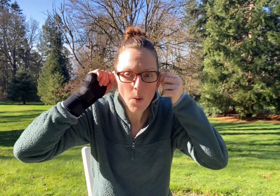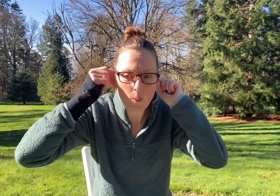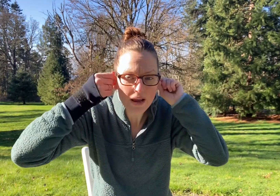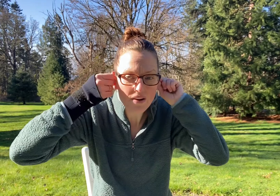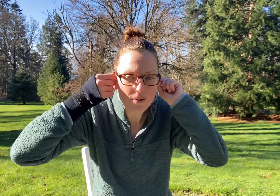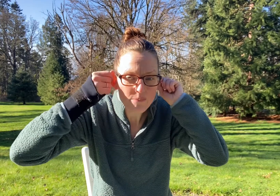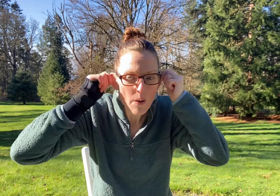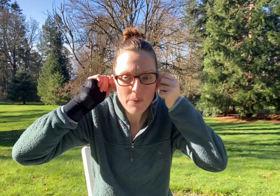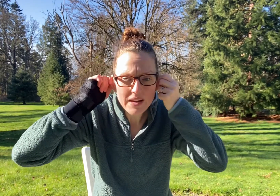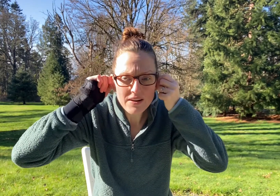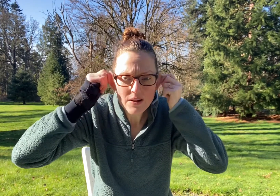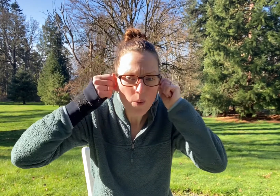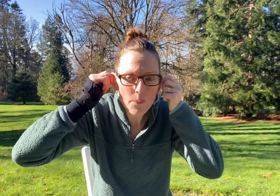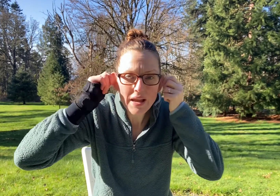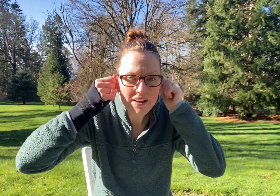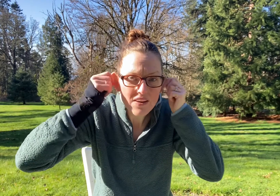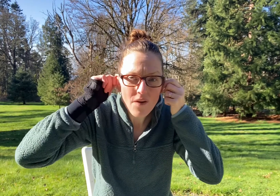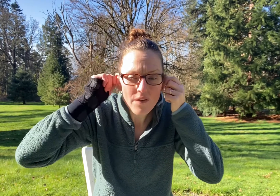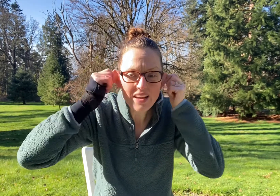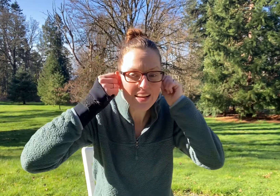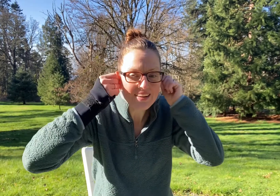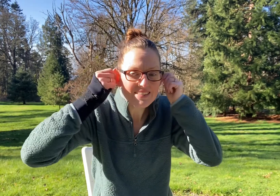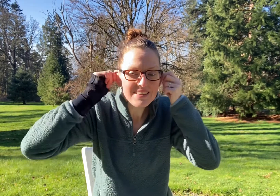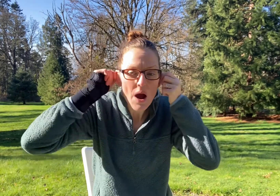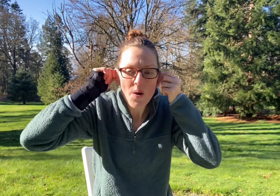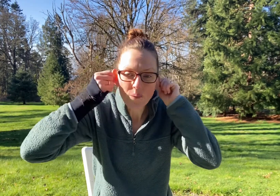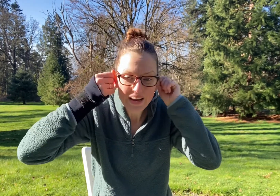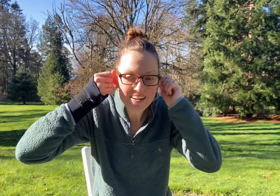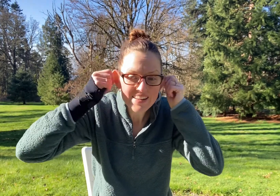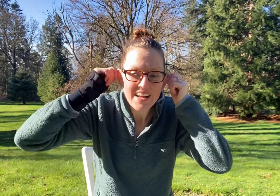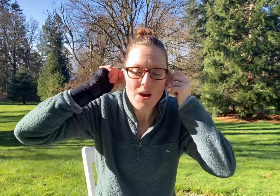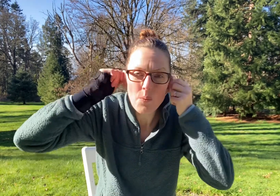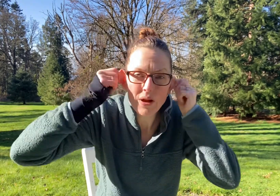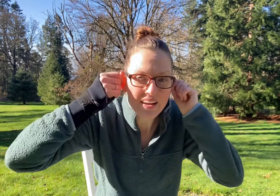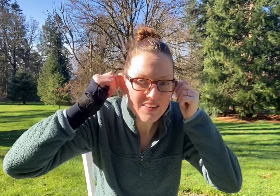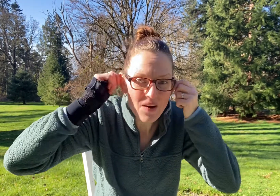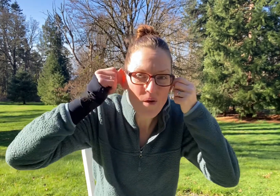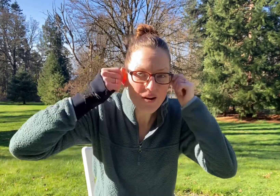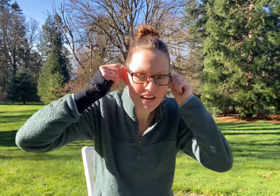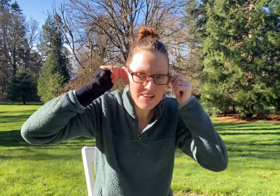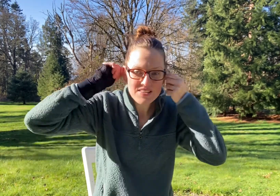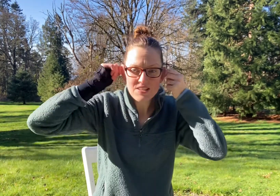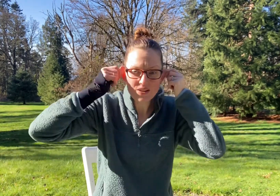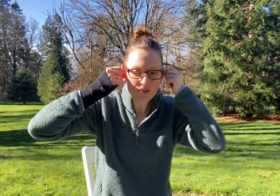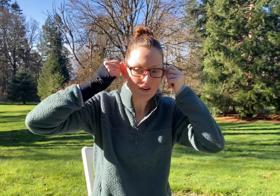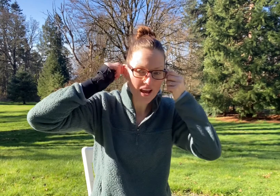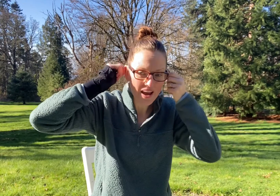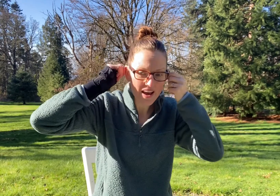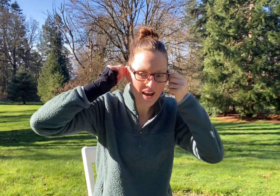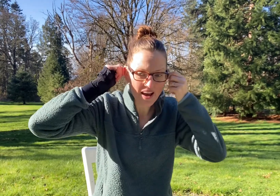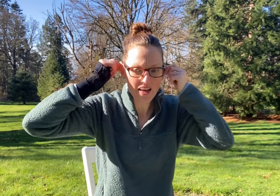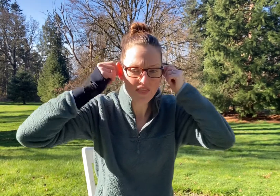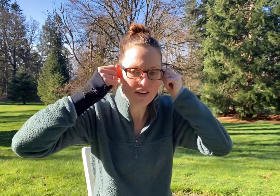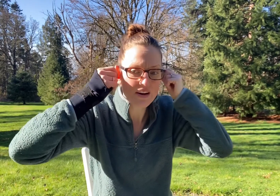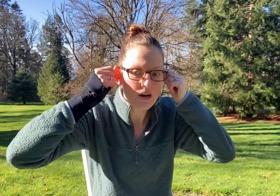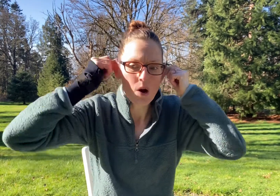Wiggle, wiggle, wiggle your ears. Wiggle, wiggle your ears together.